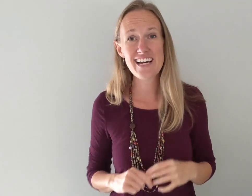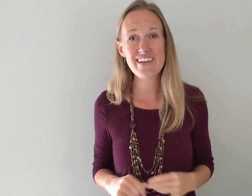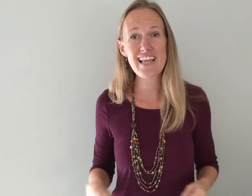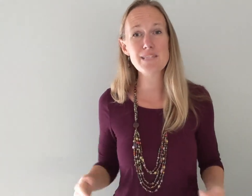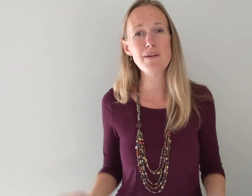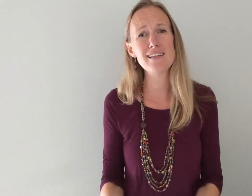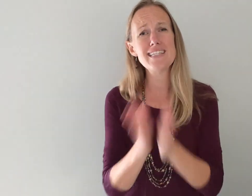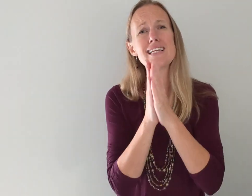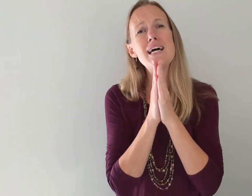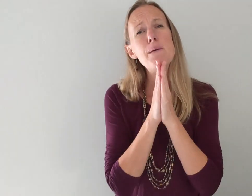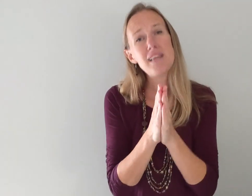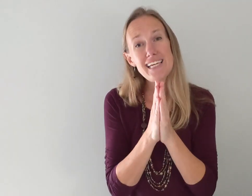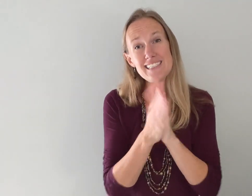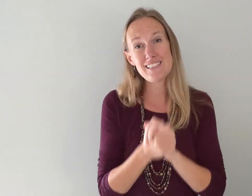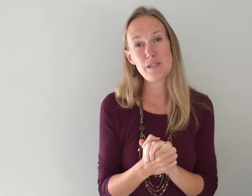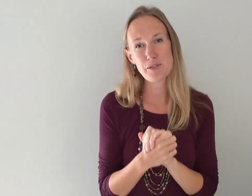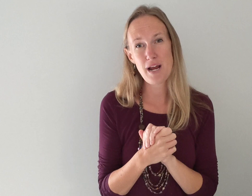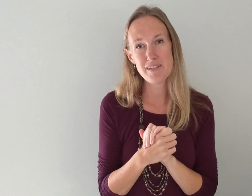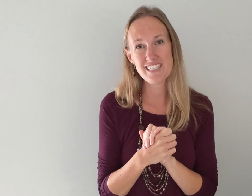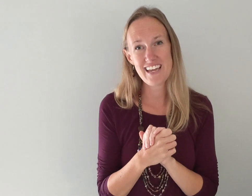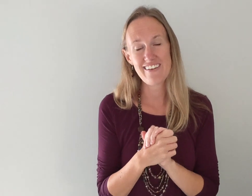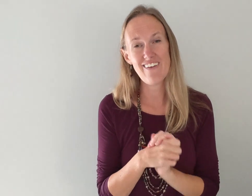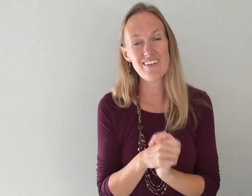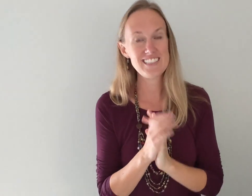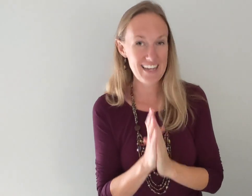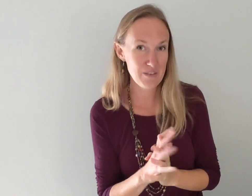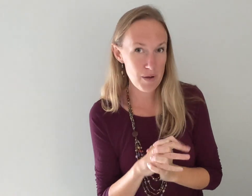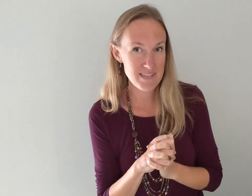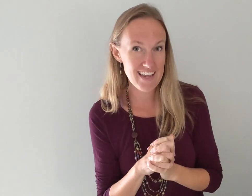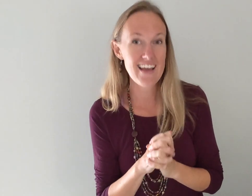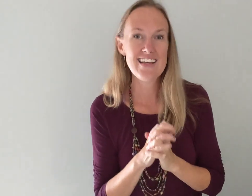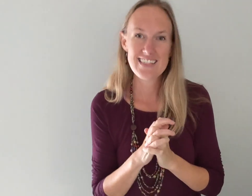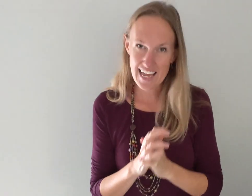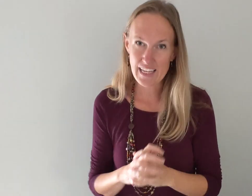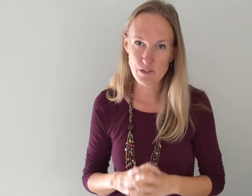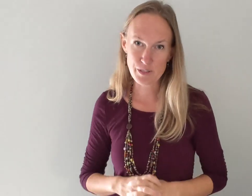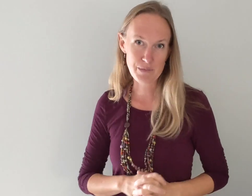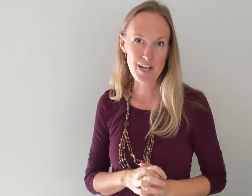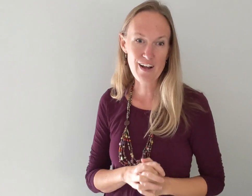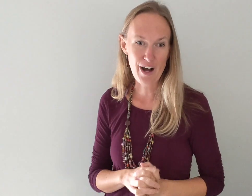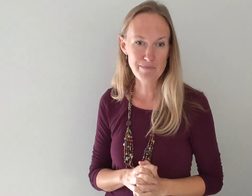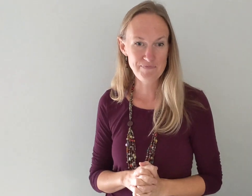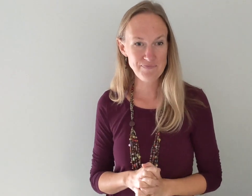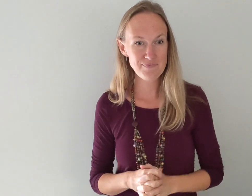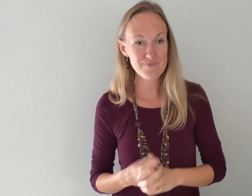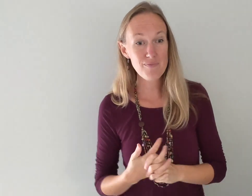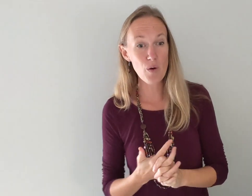And last but not least, please subscribe to the channel or check out the website, signlanguageworship.com.